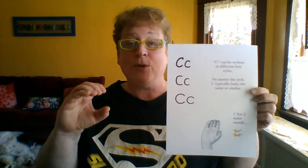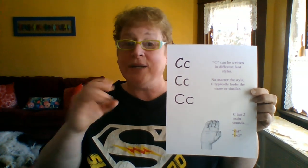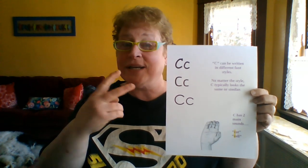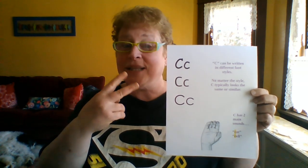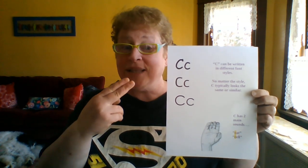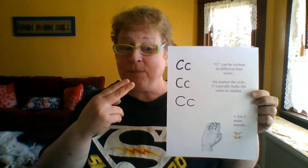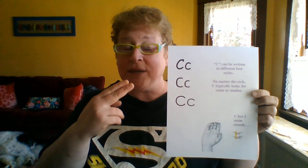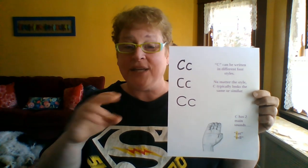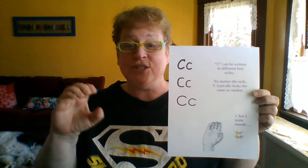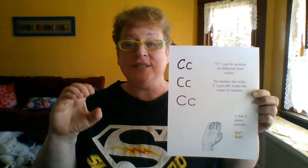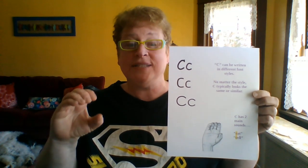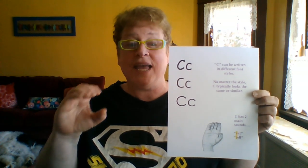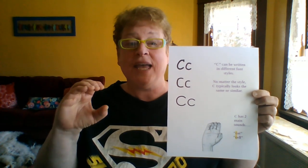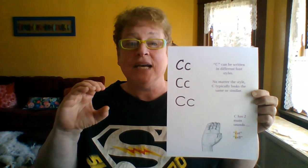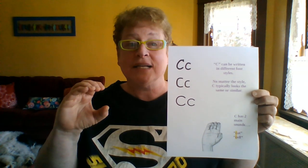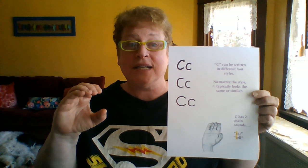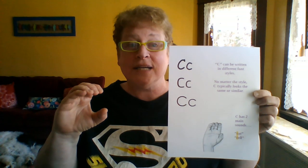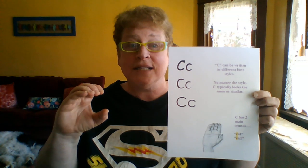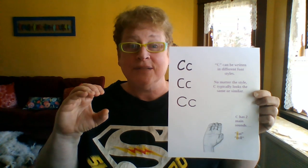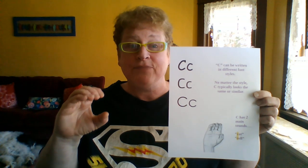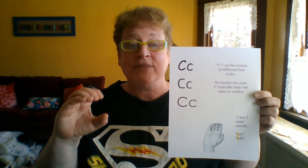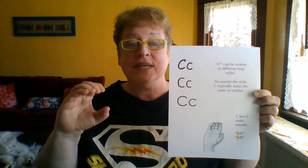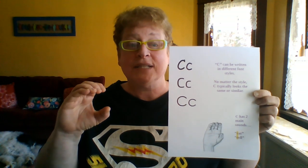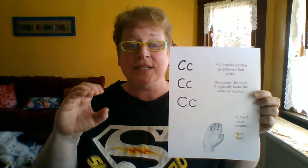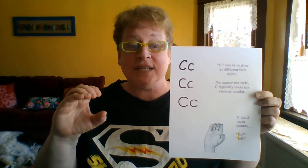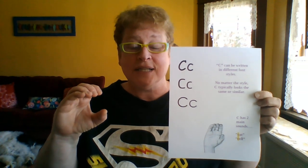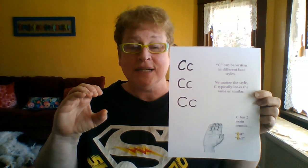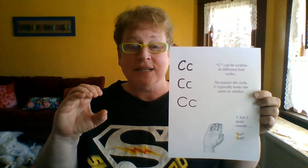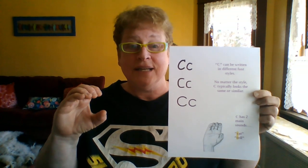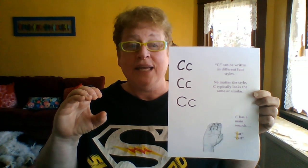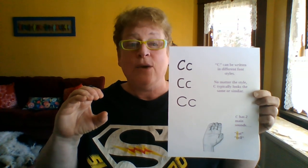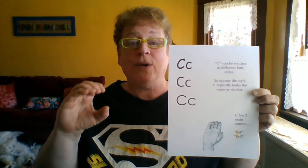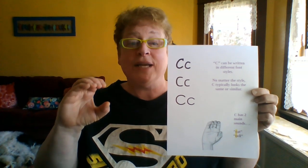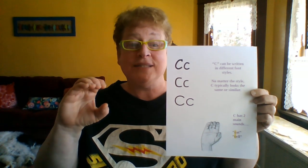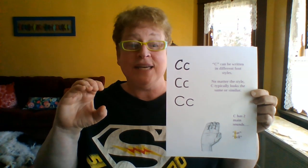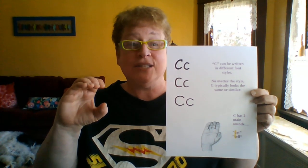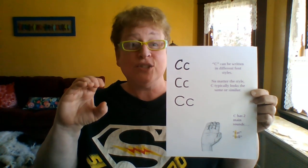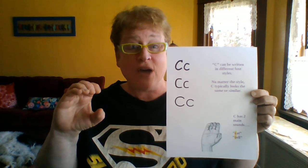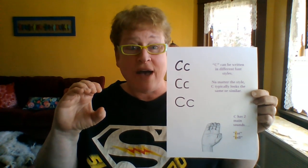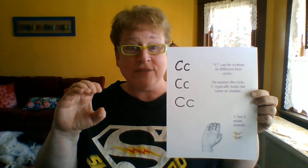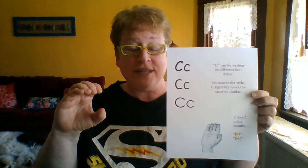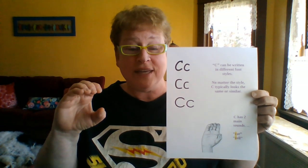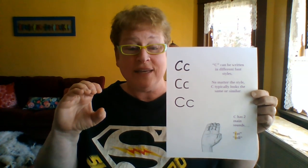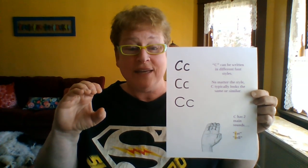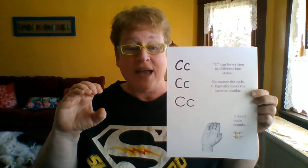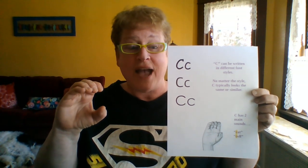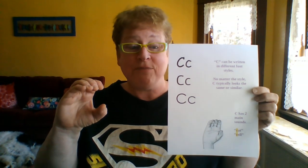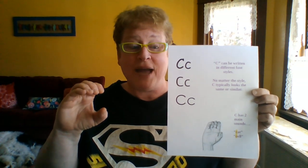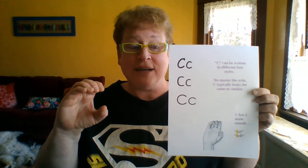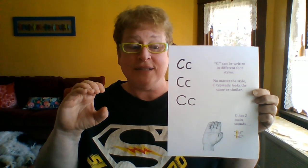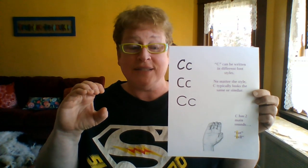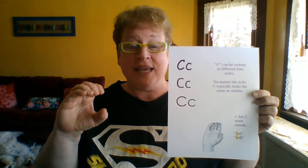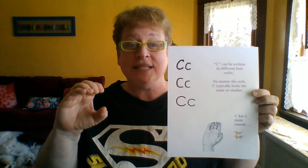going to clip it and just say k, k. When I say the soft C, I'm not going to say